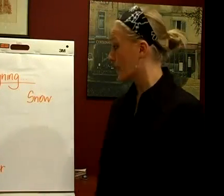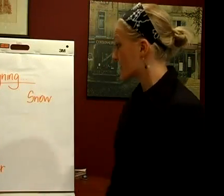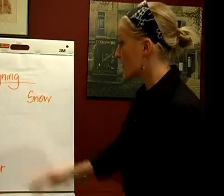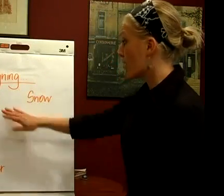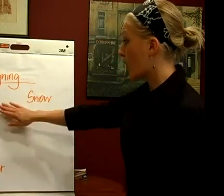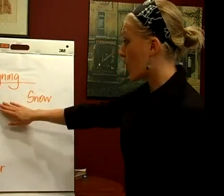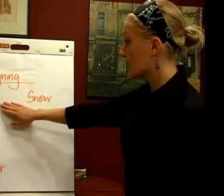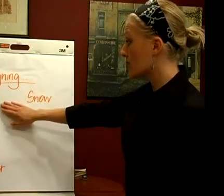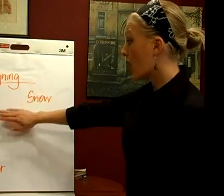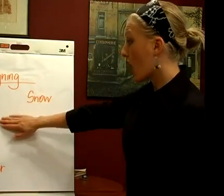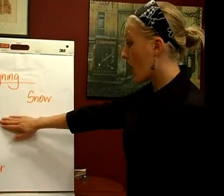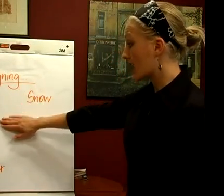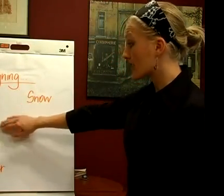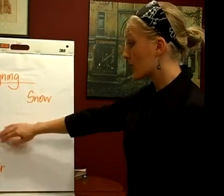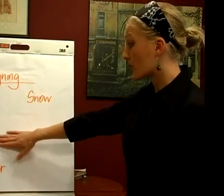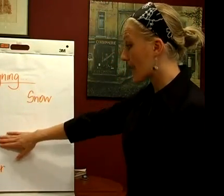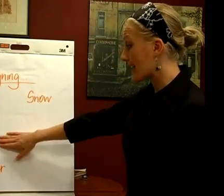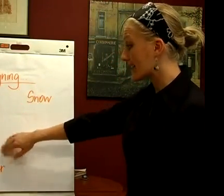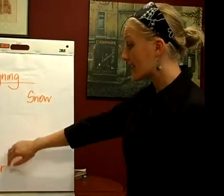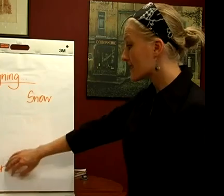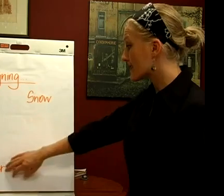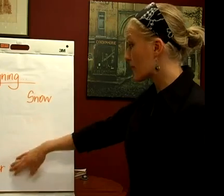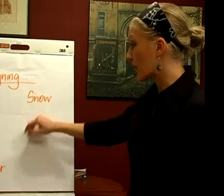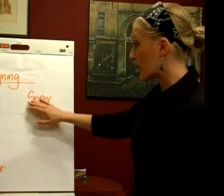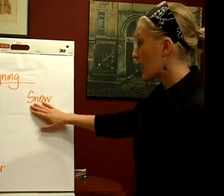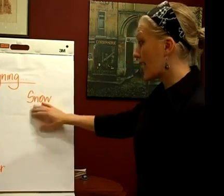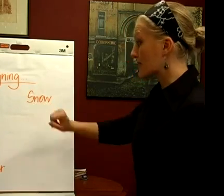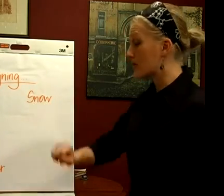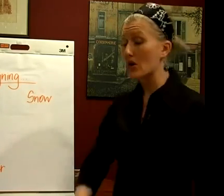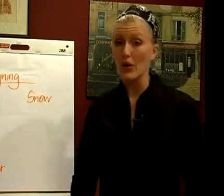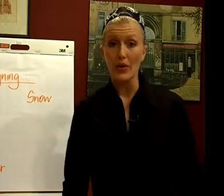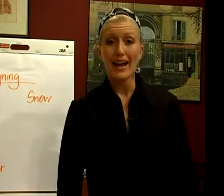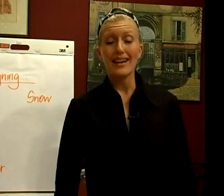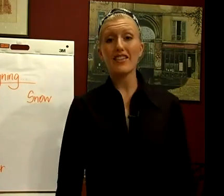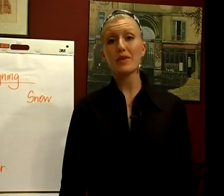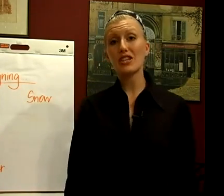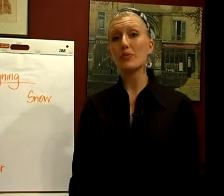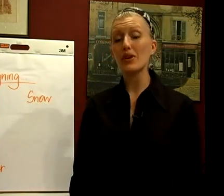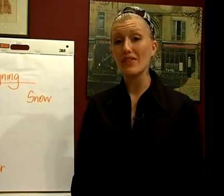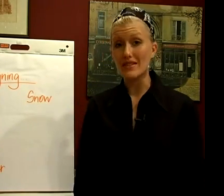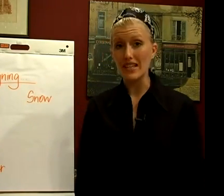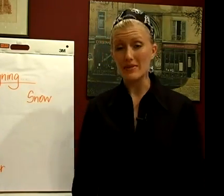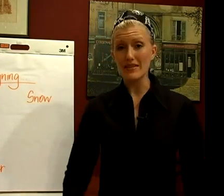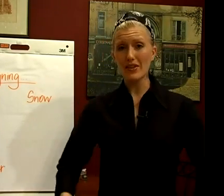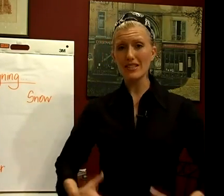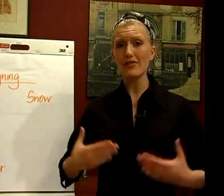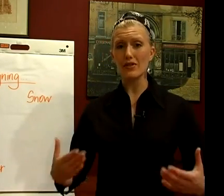words cold, hot, rain, summer, and snow. As I've mentioned in previous clips, it's very difficult to